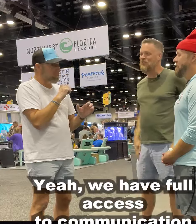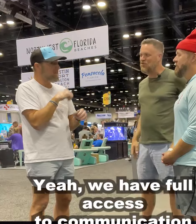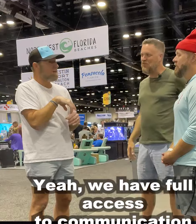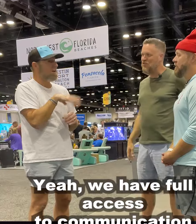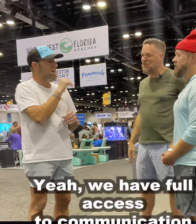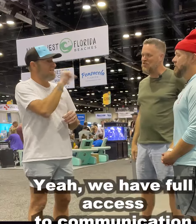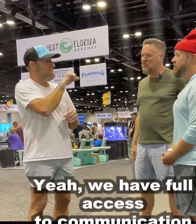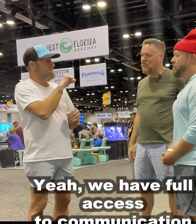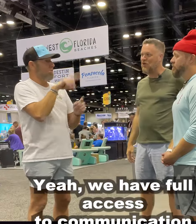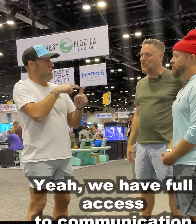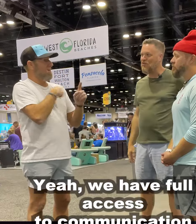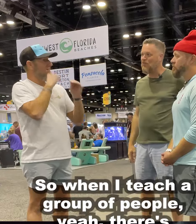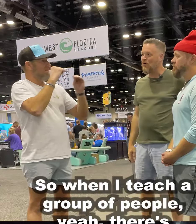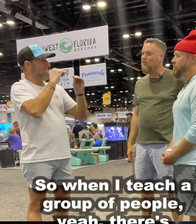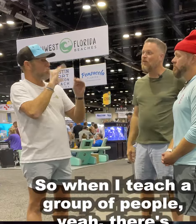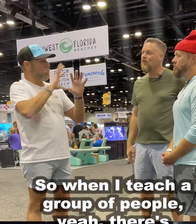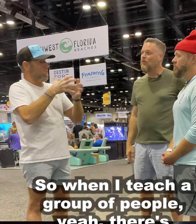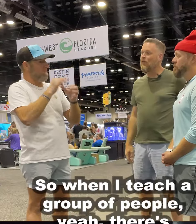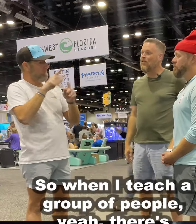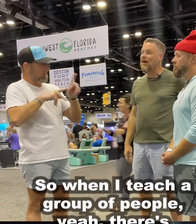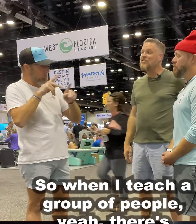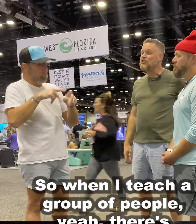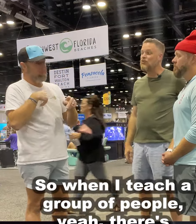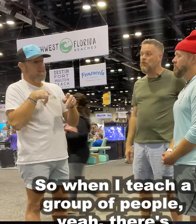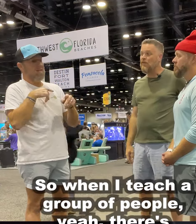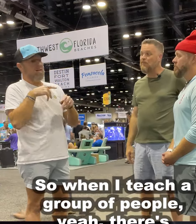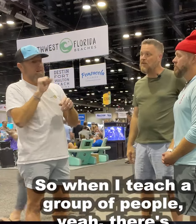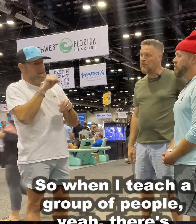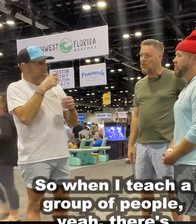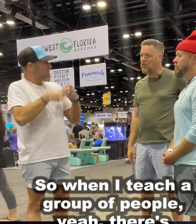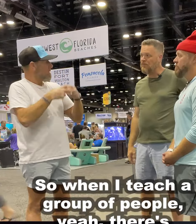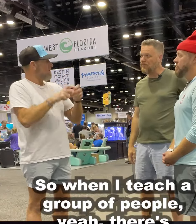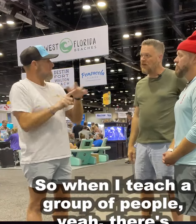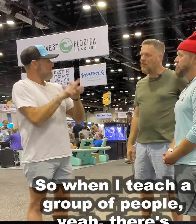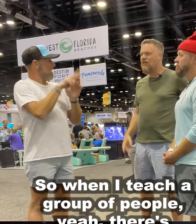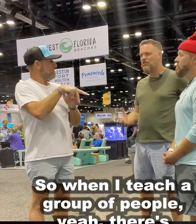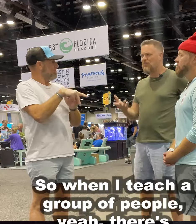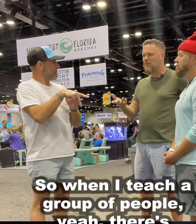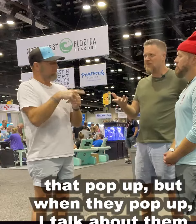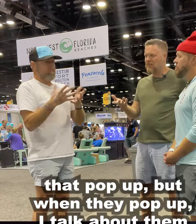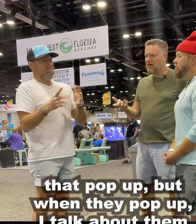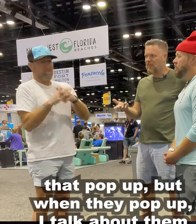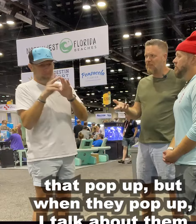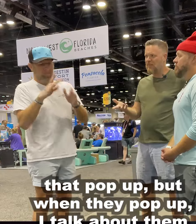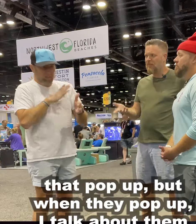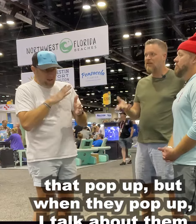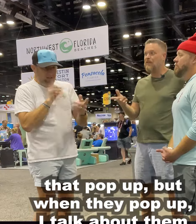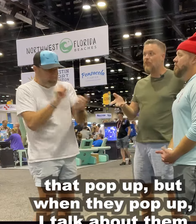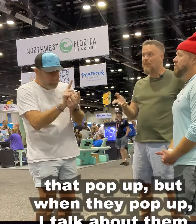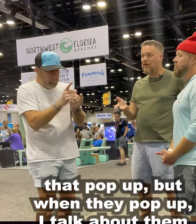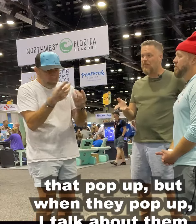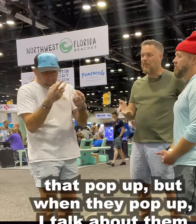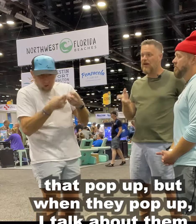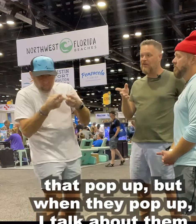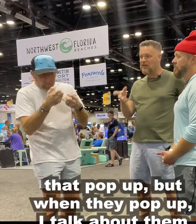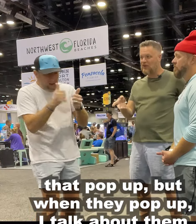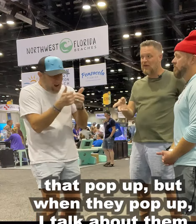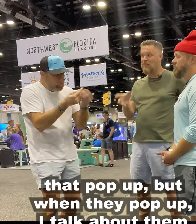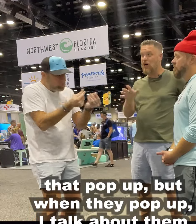to communication underwater. So when I teach a group of people, yeah, there's problems that pop up, but they prop up. I talk about them